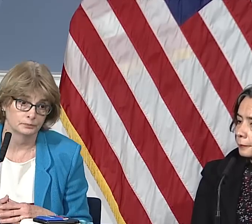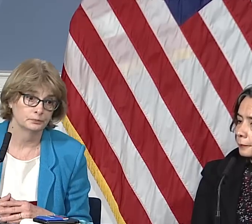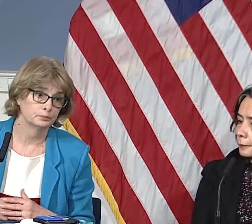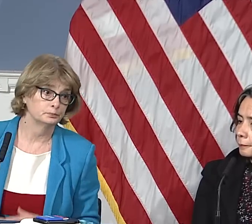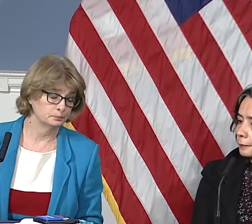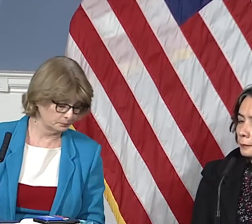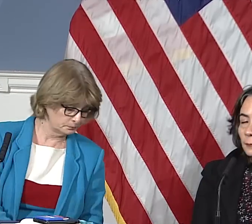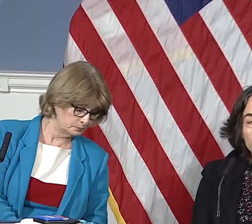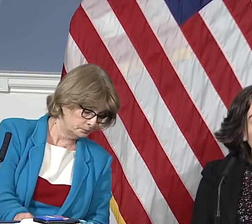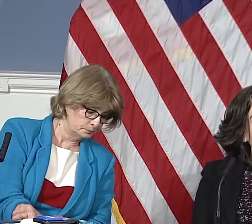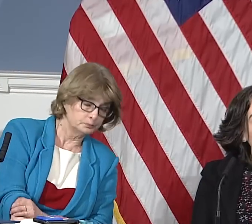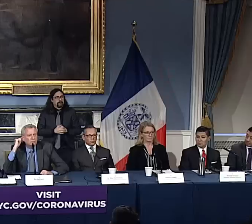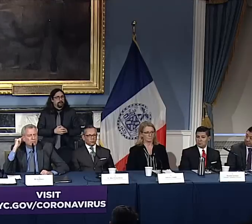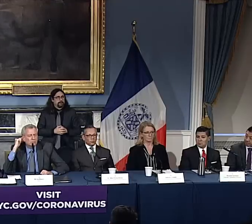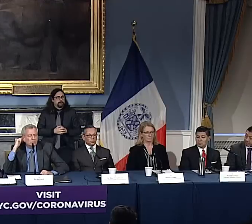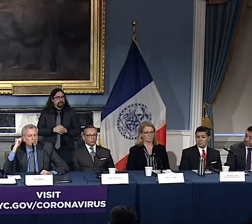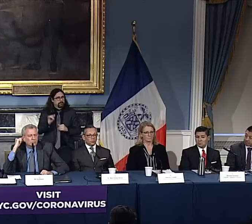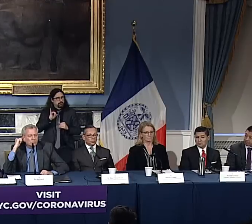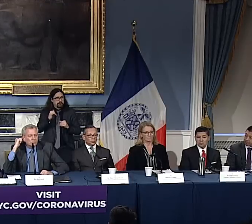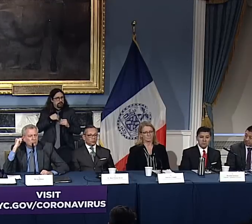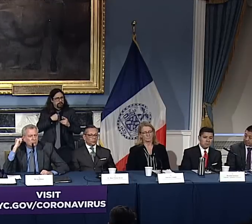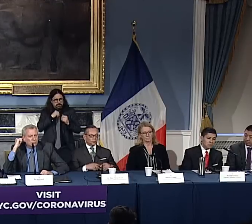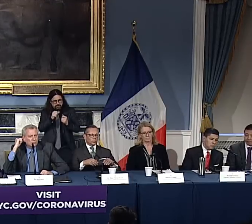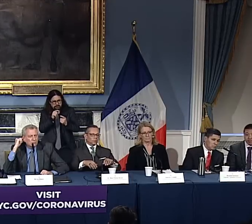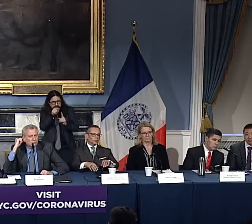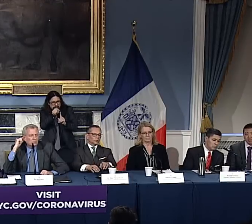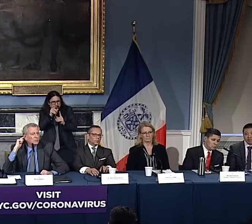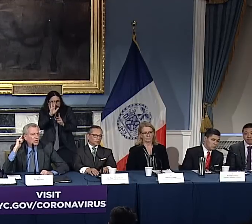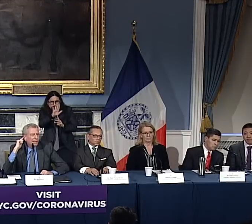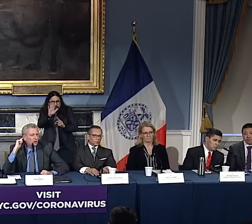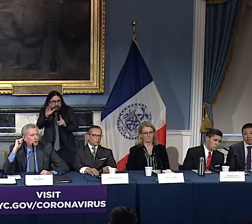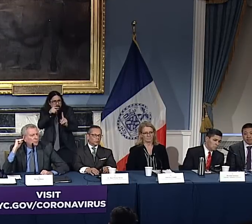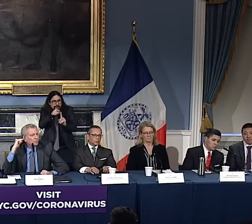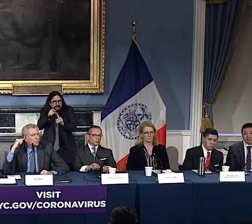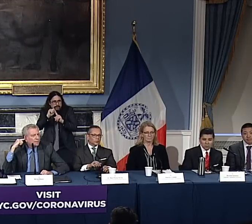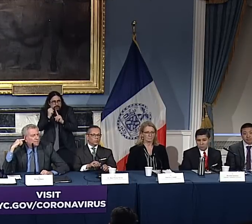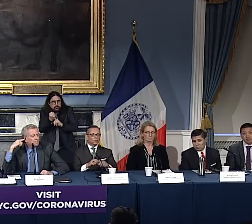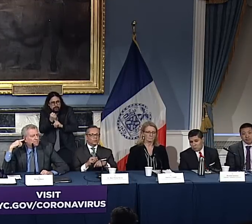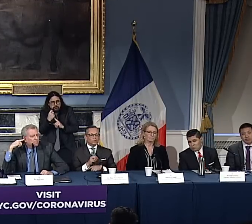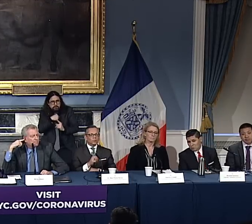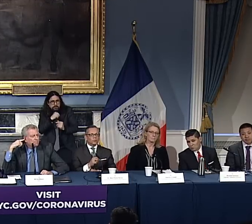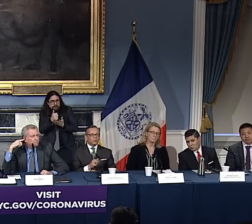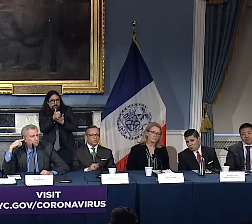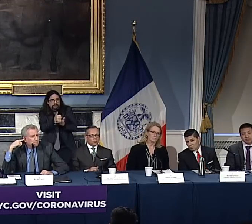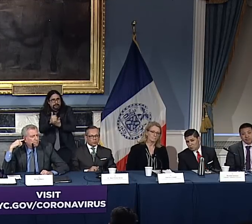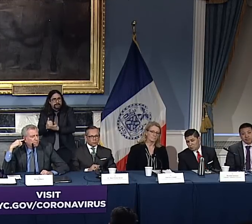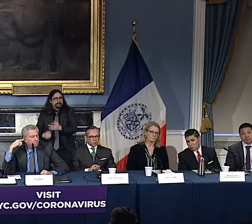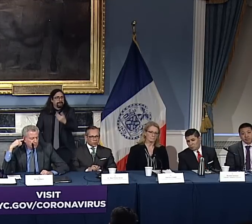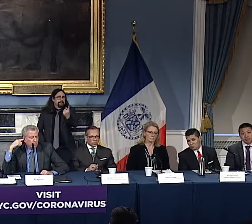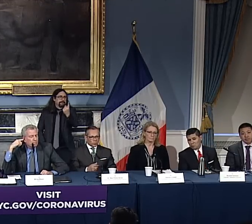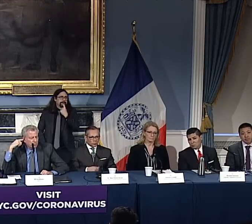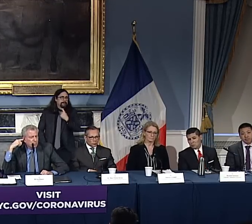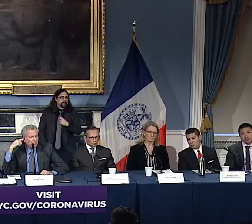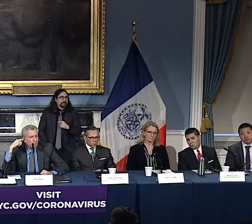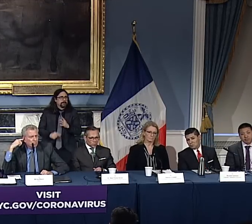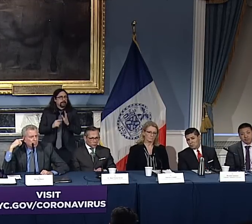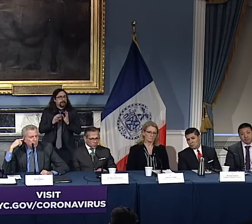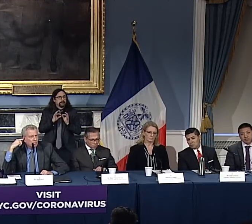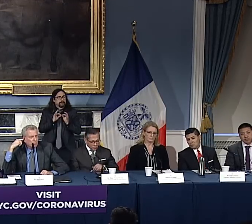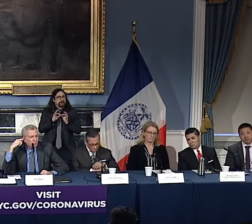circumstances. In terms of some of these rumors going around about... A little louder. In terms of some of the rumors floating around about